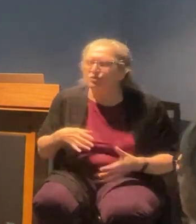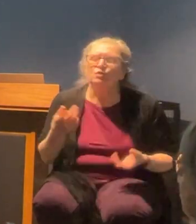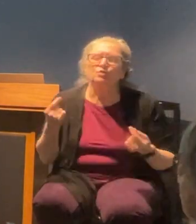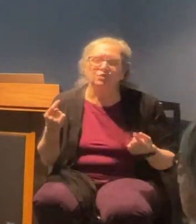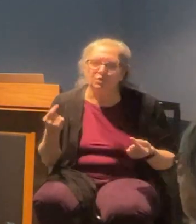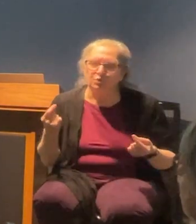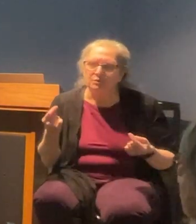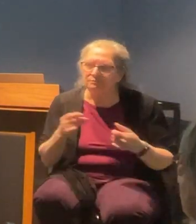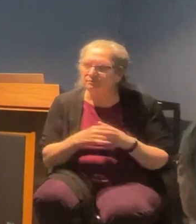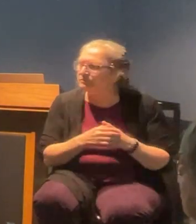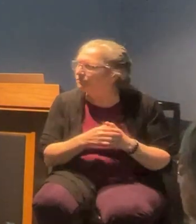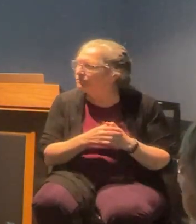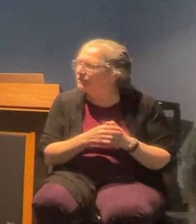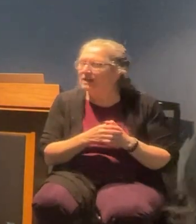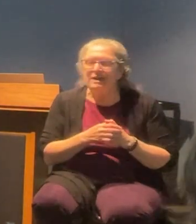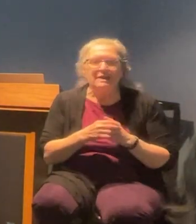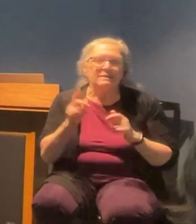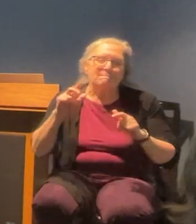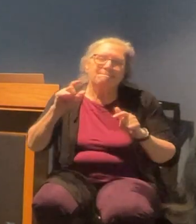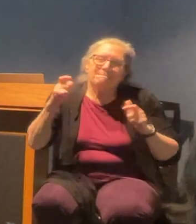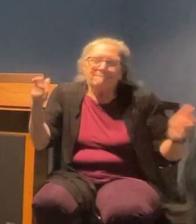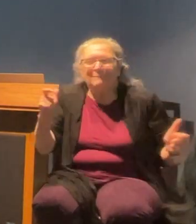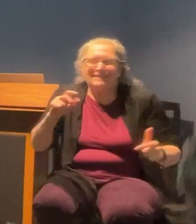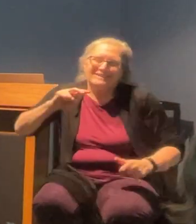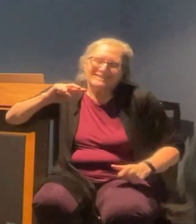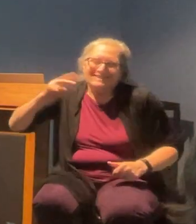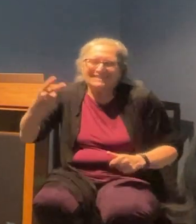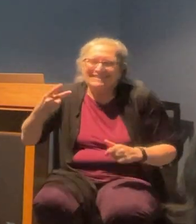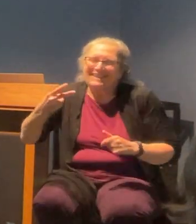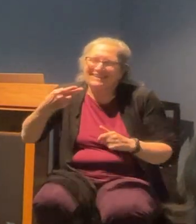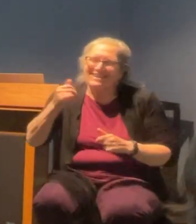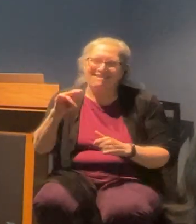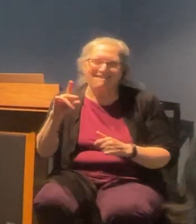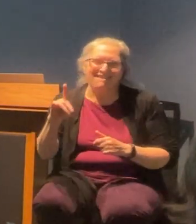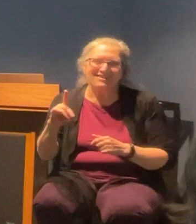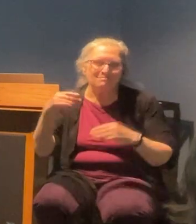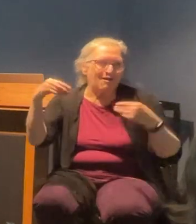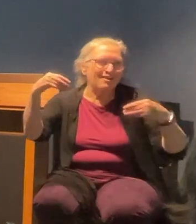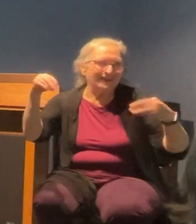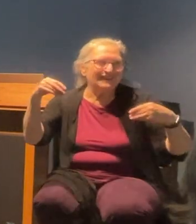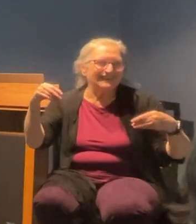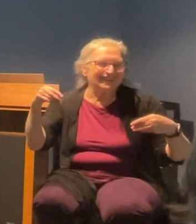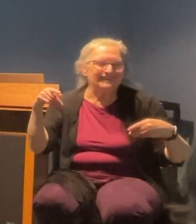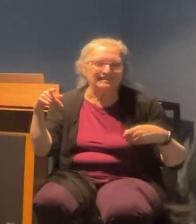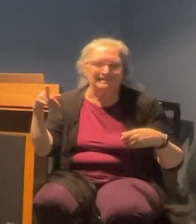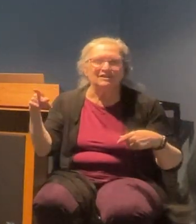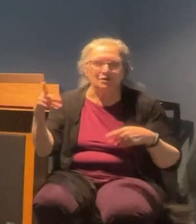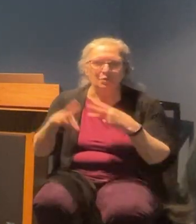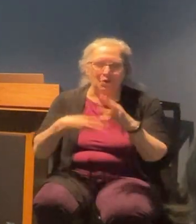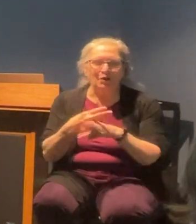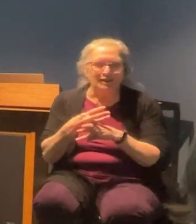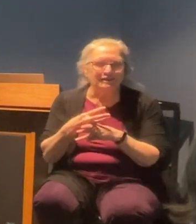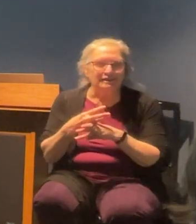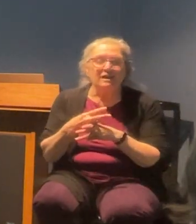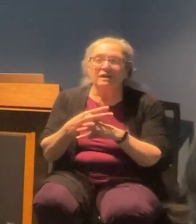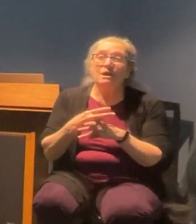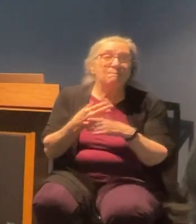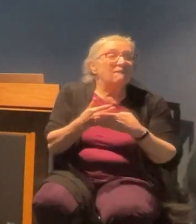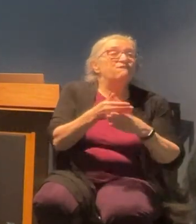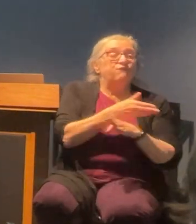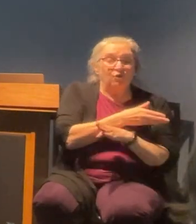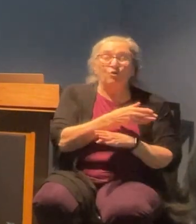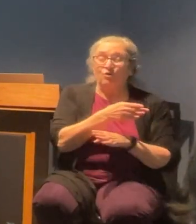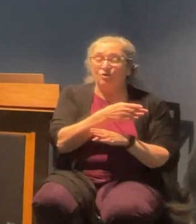the biggest second-hand market in the world today. And there was a huge fire there before the fire in LA also.